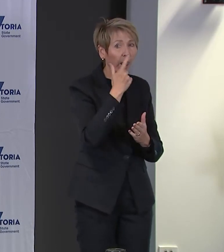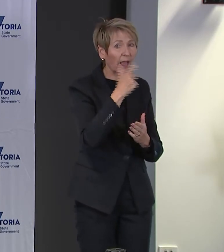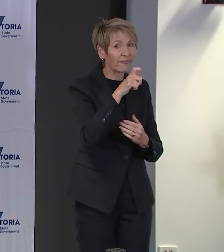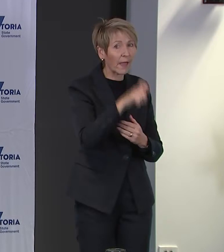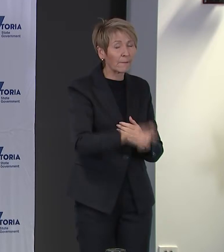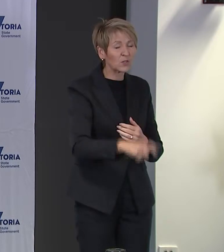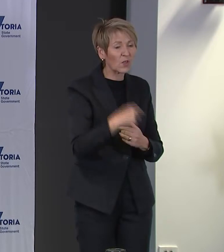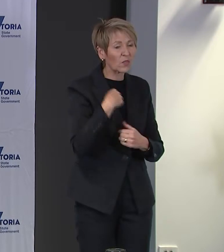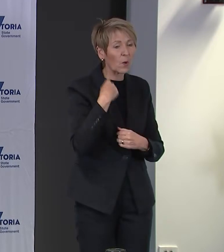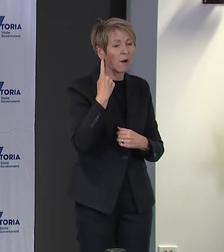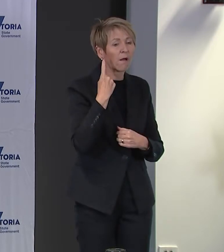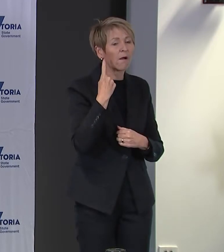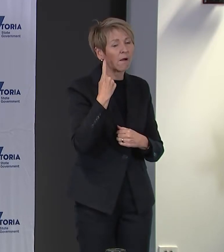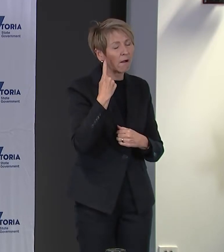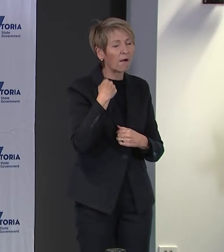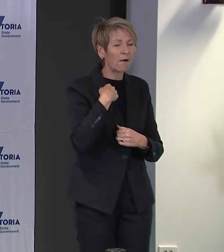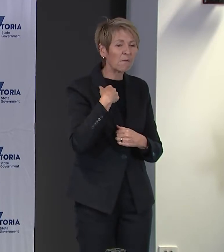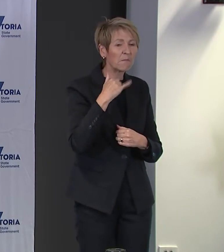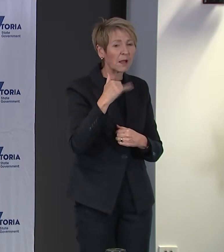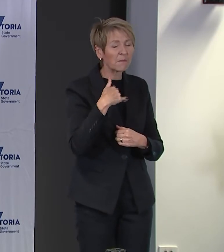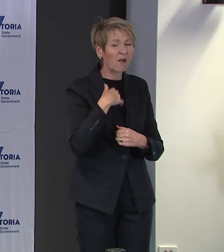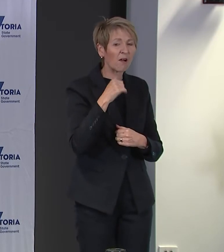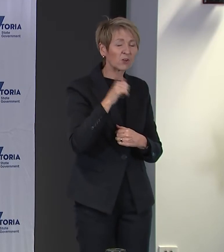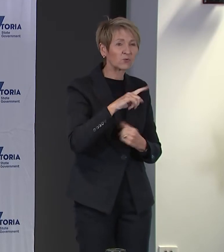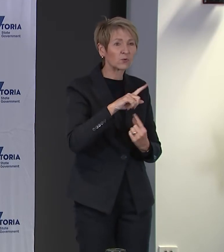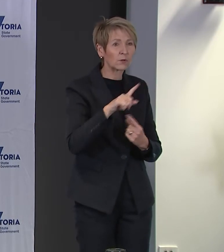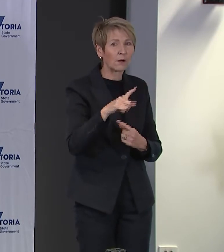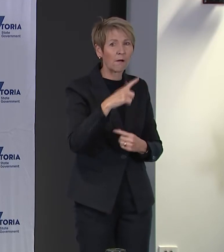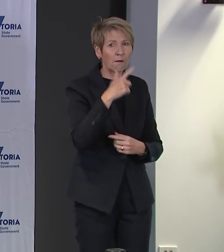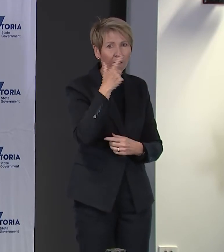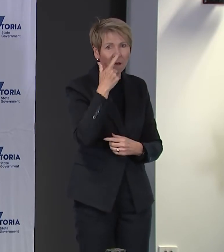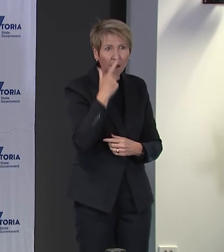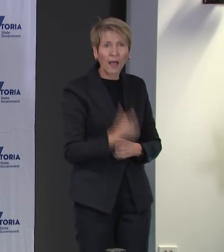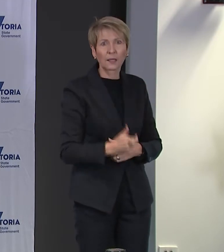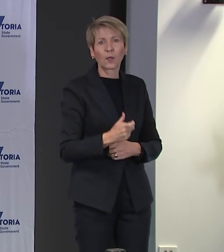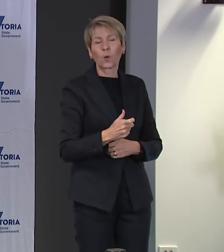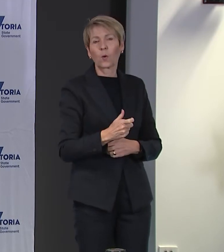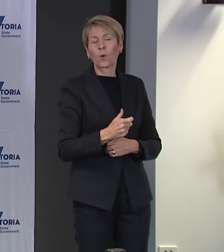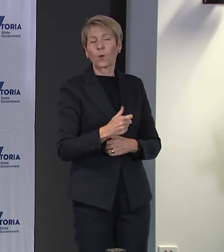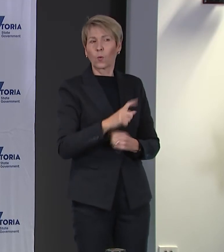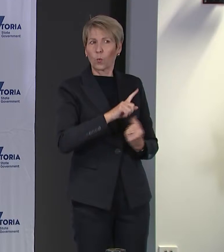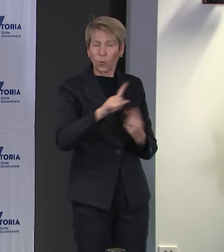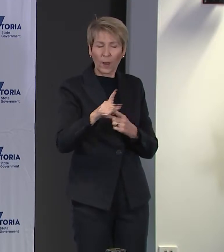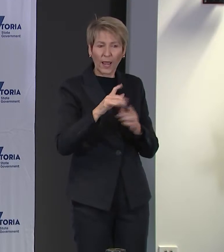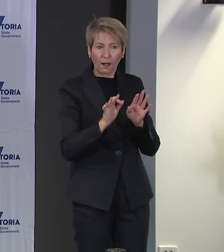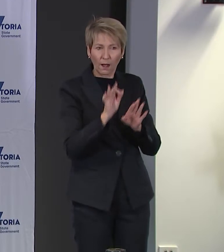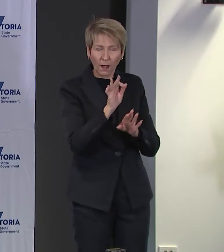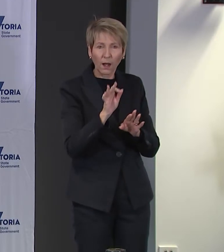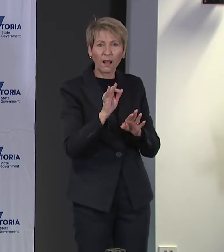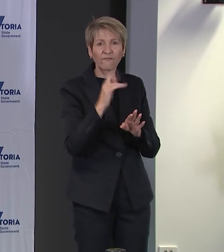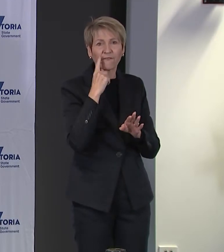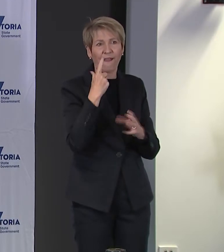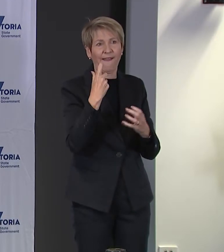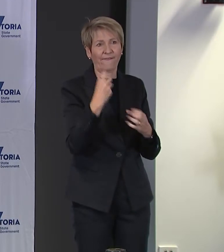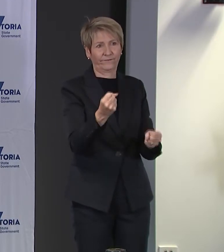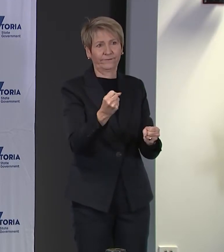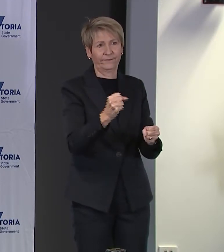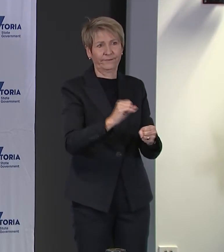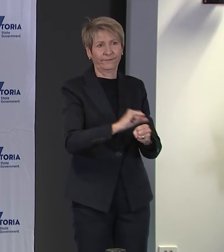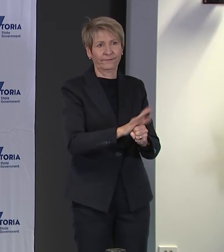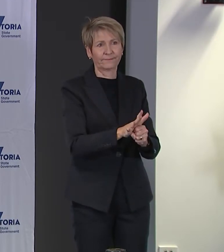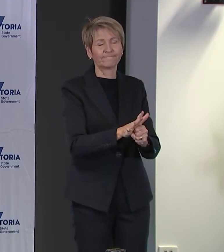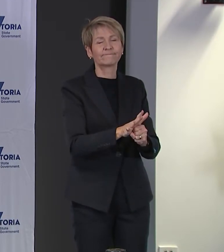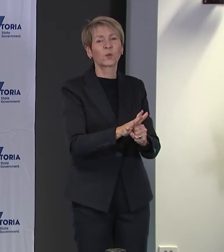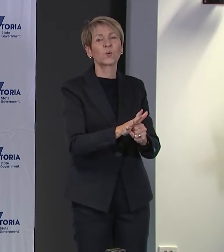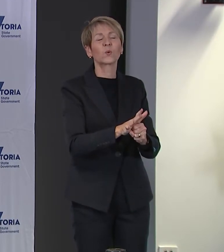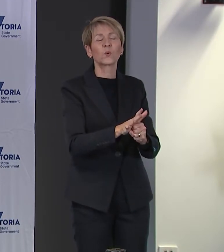the really active intensive work around that location. We have not yet formally connected that individual to the wider City of Whittlesea outbreak.